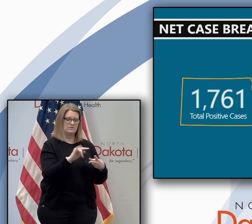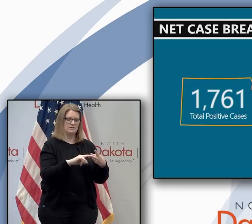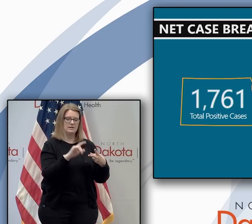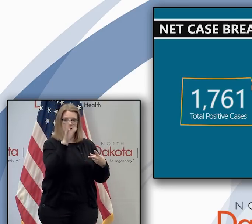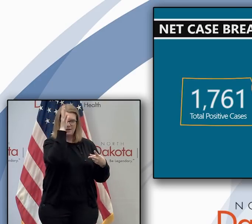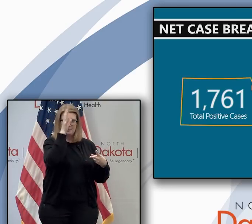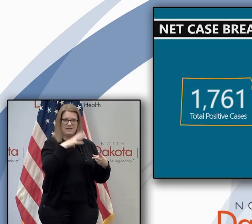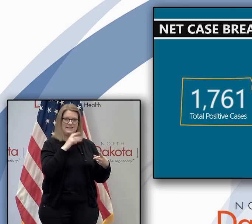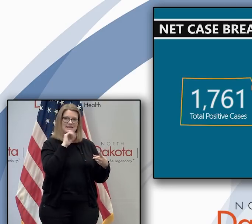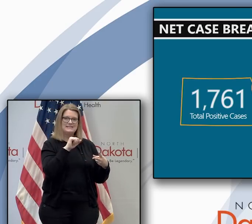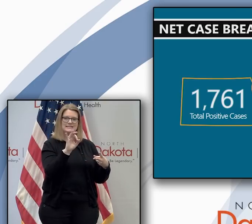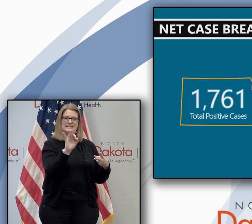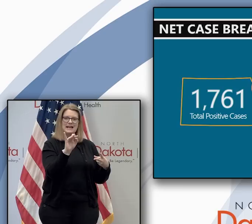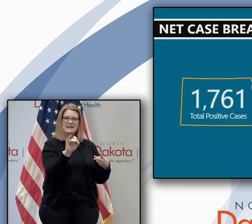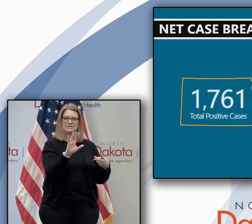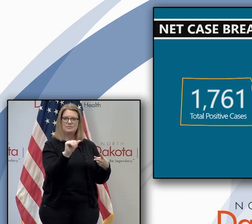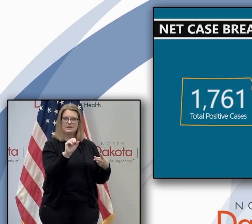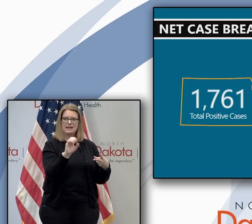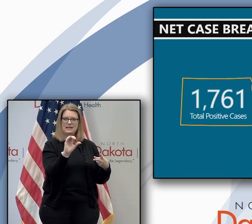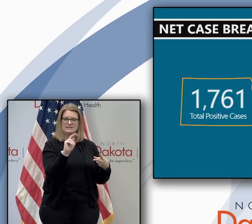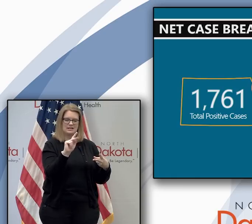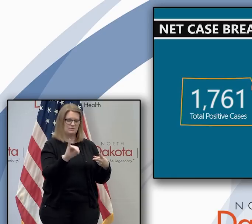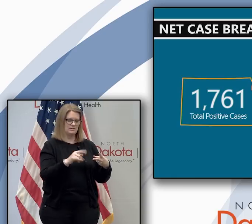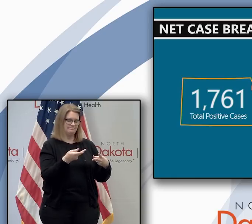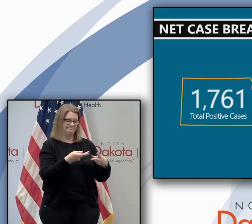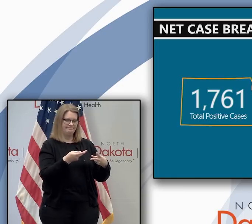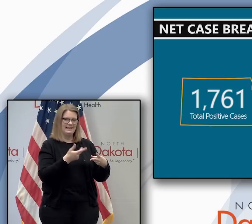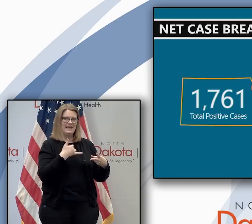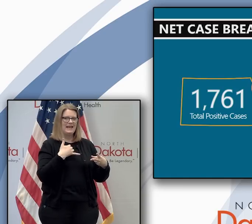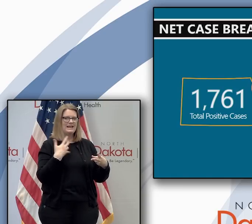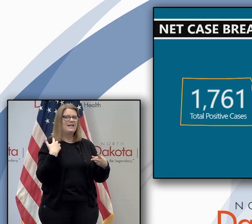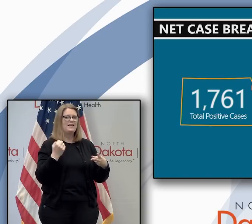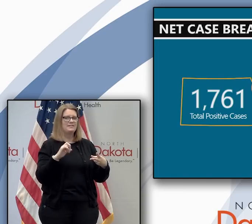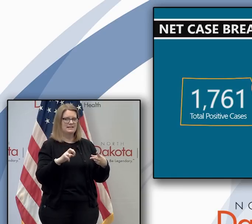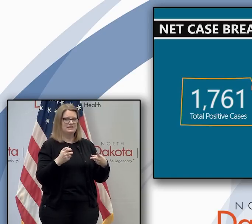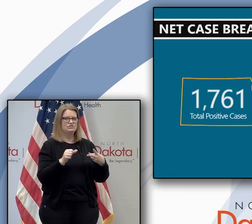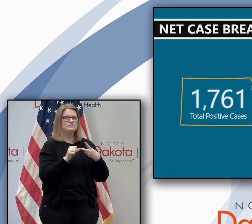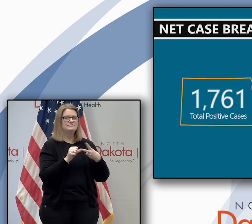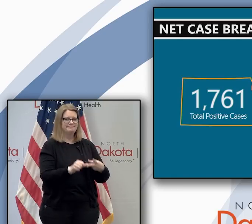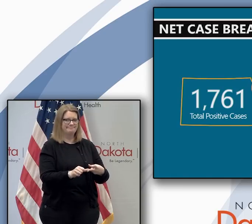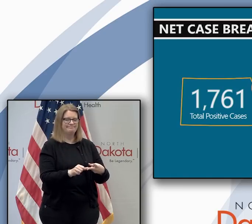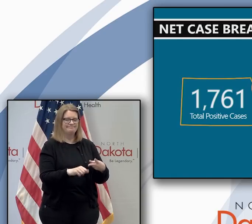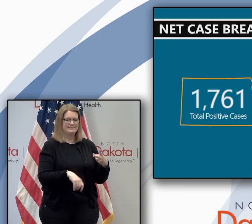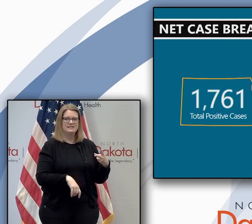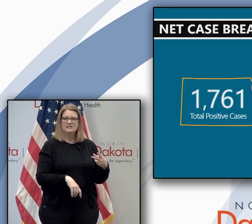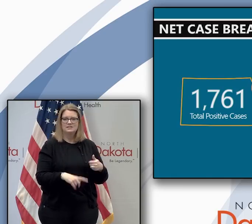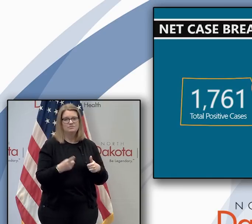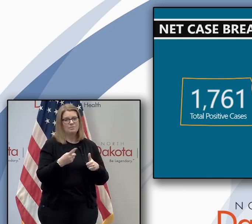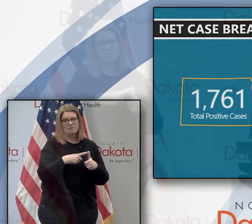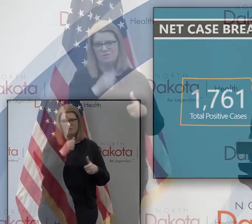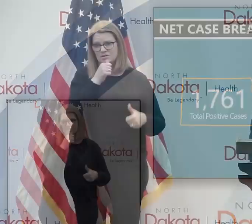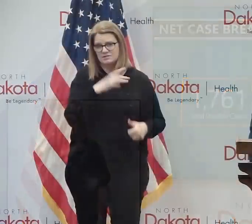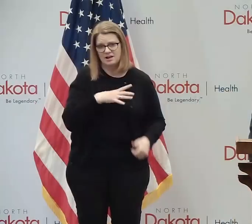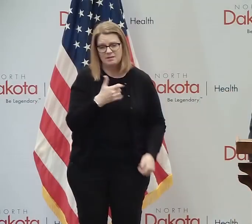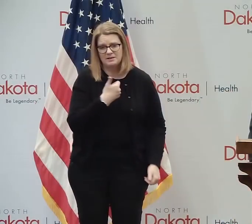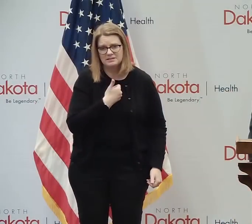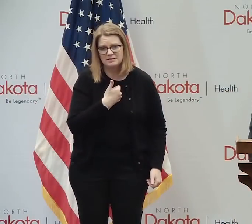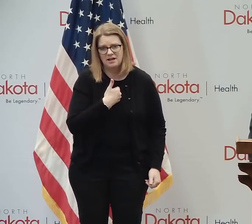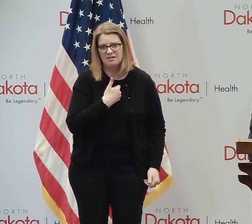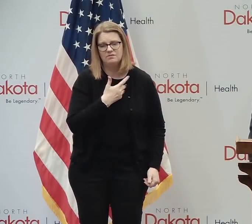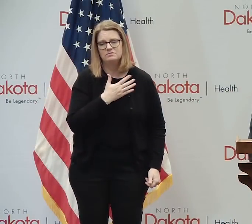from Cass County. Both of those individuals had underlying health conditions, and as always, from the First Lady and